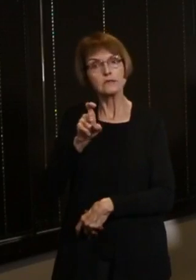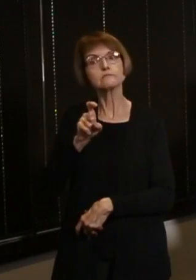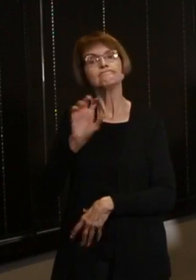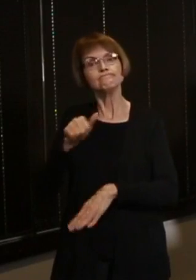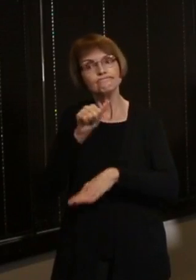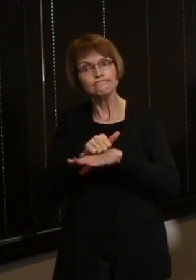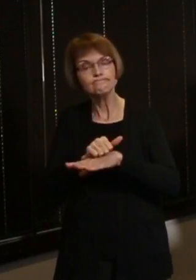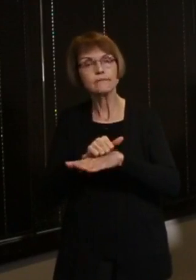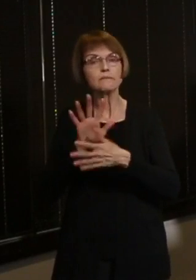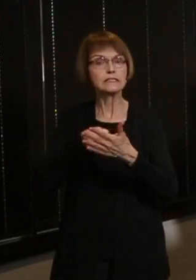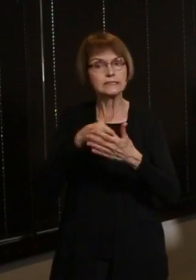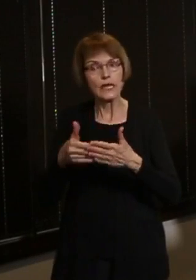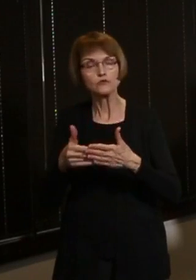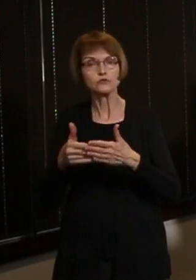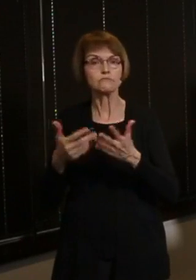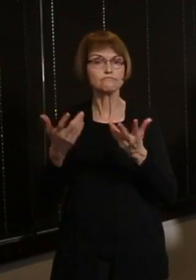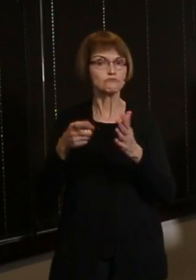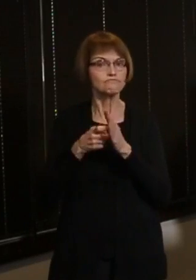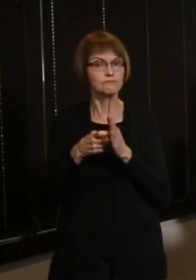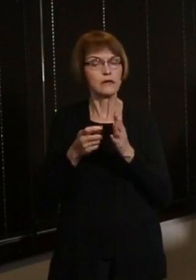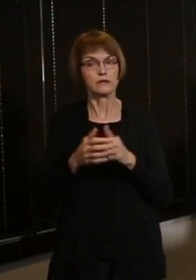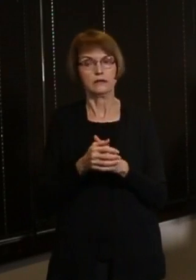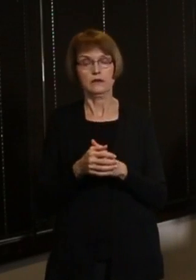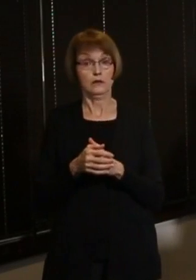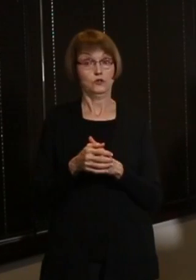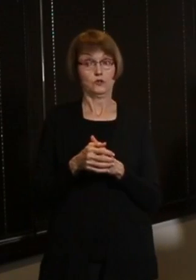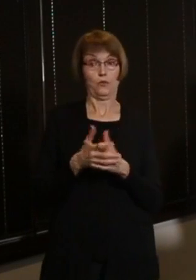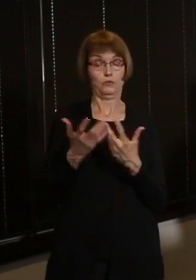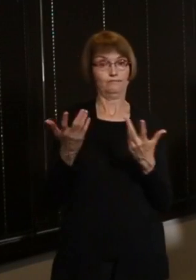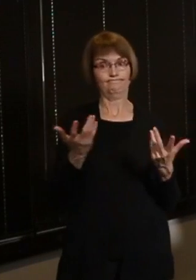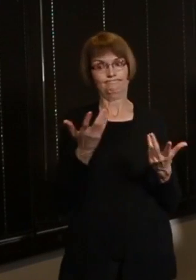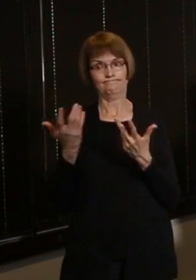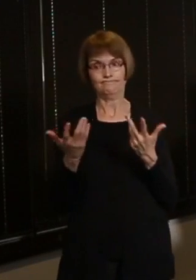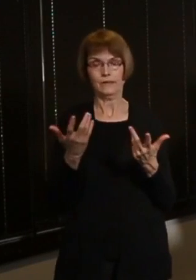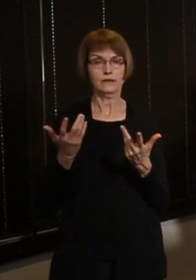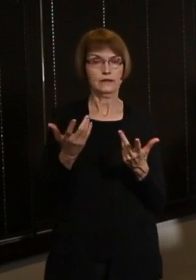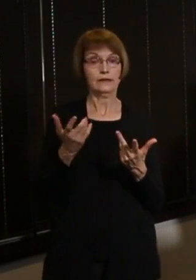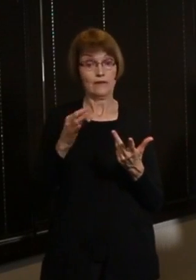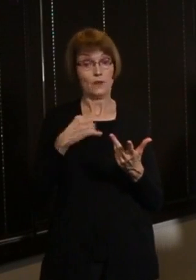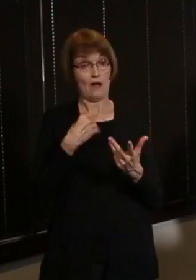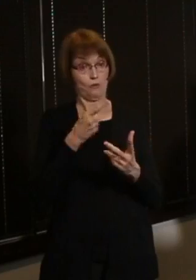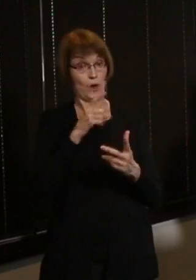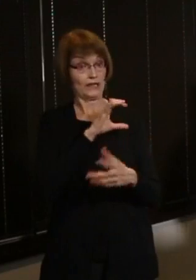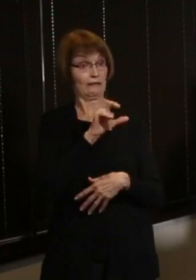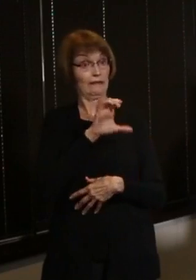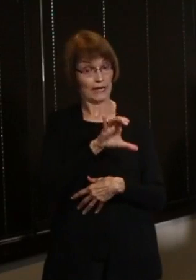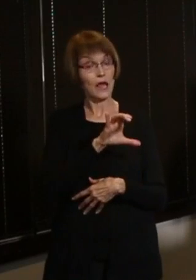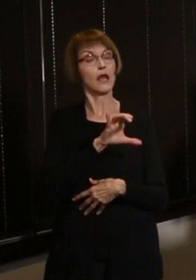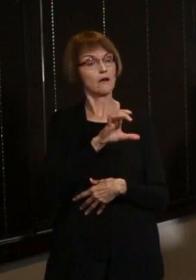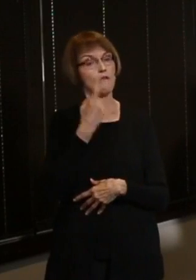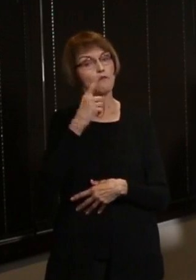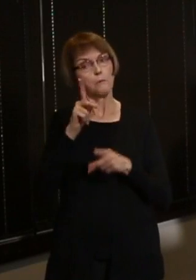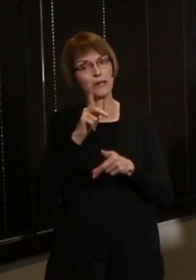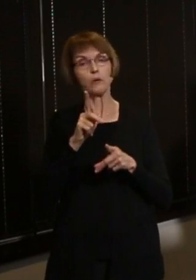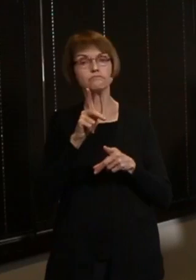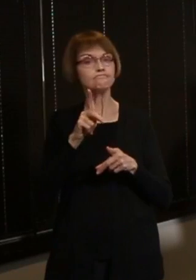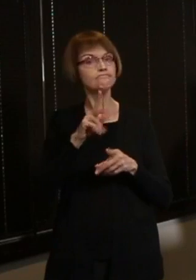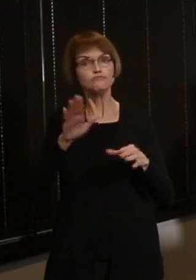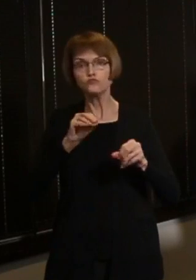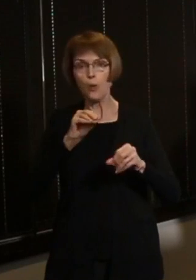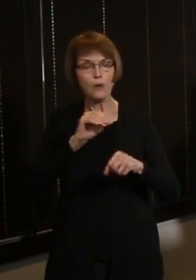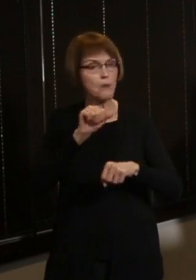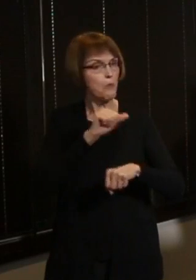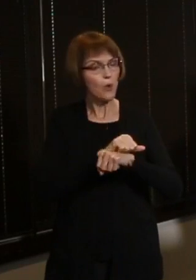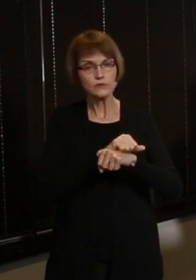much vaccine you're going to need on any given day. So if we have a dedicated walk-in clinic, then that would be a